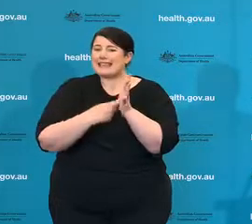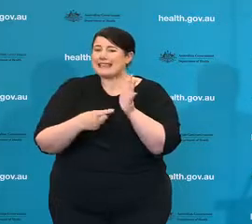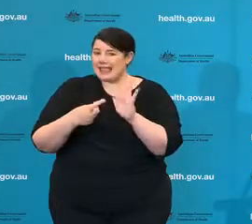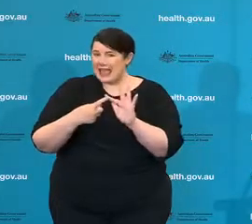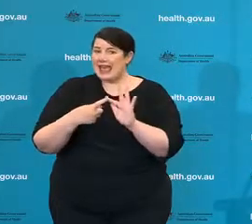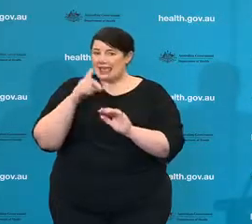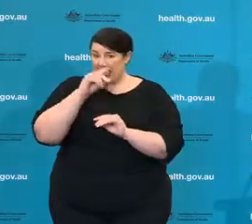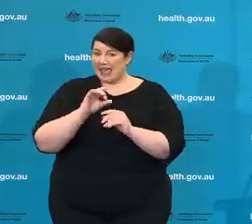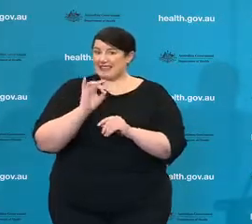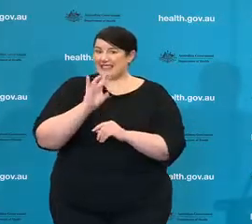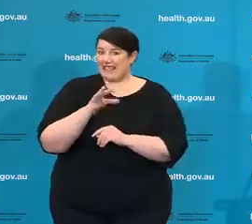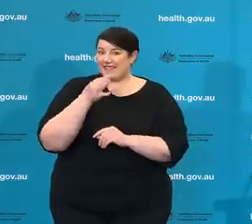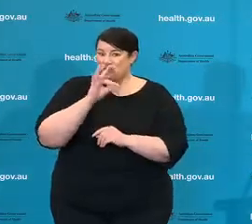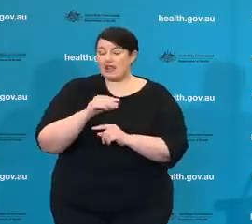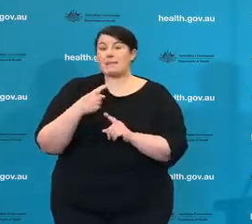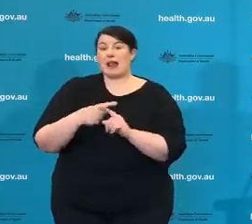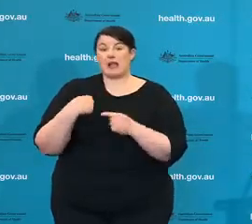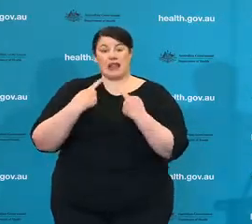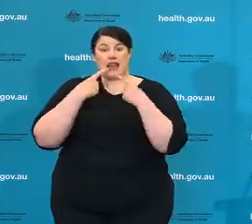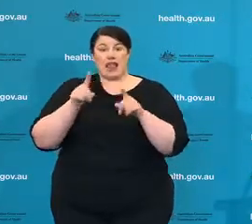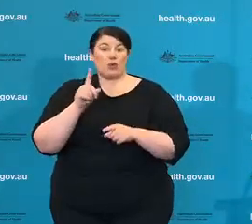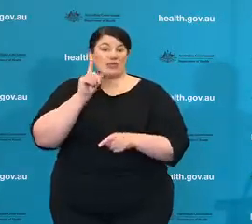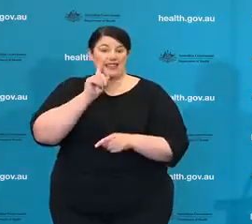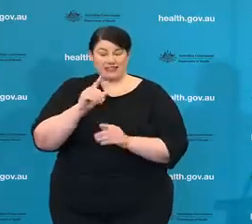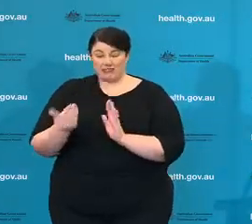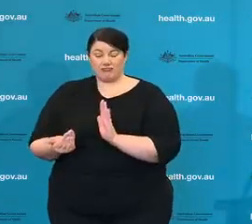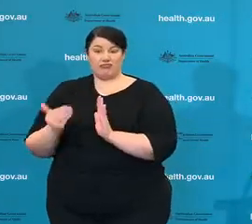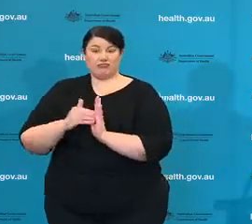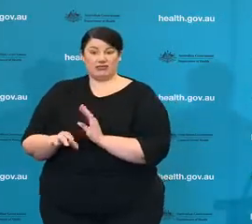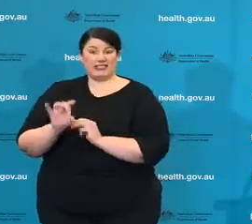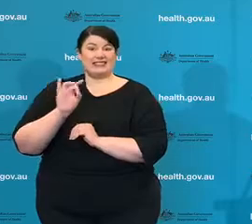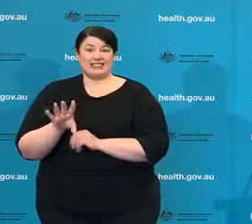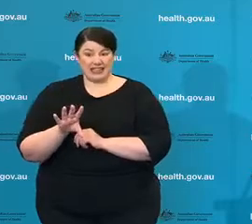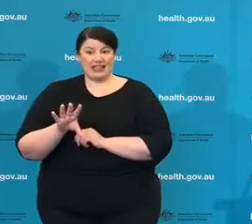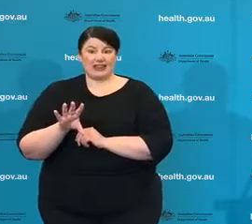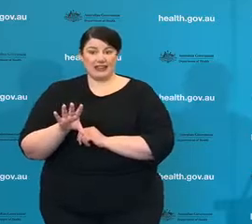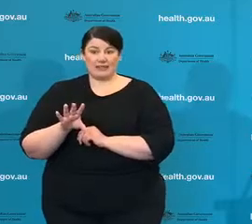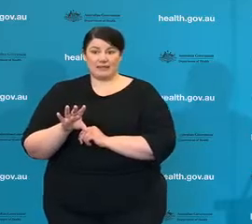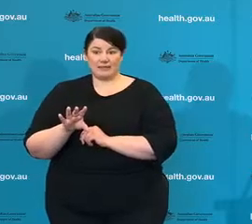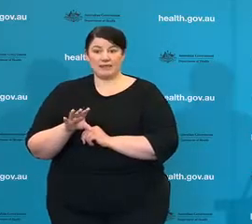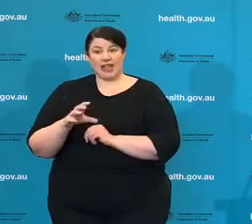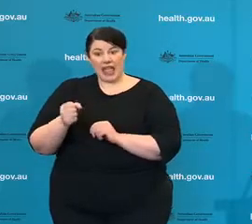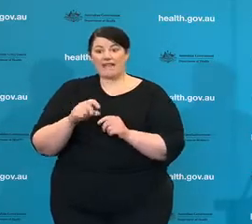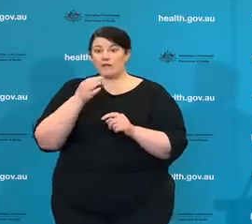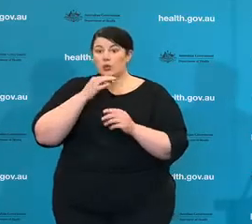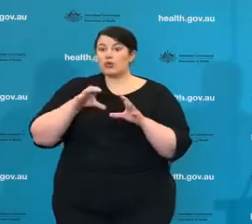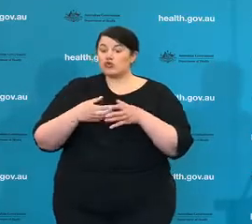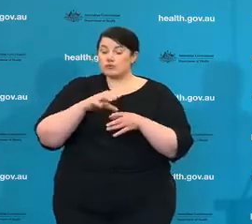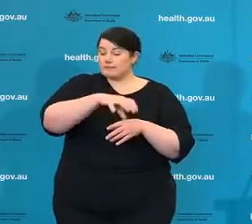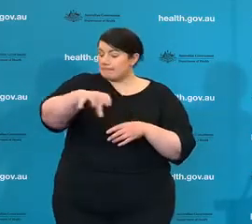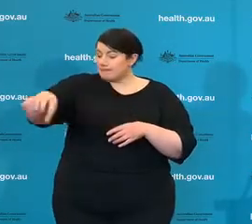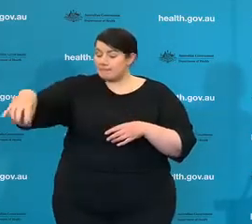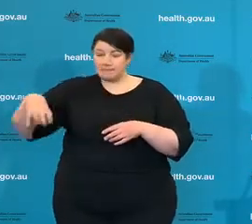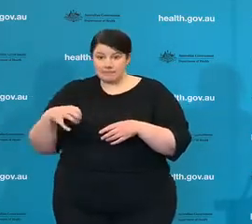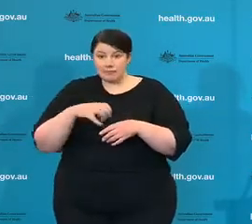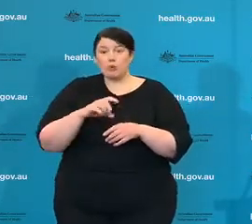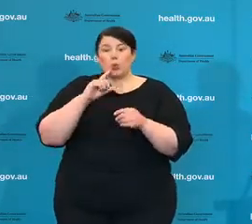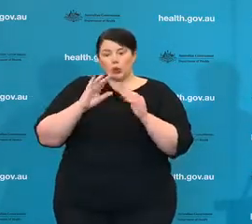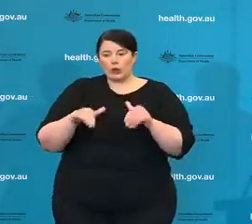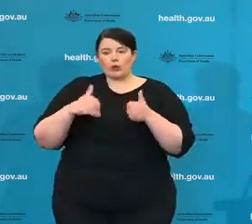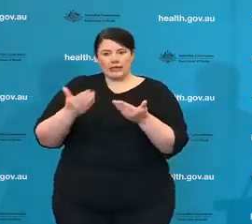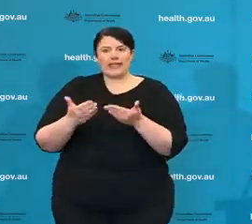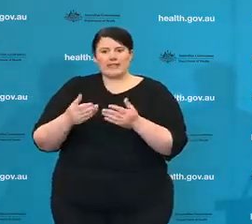to be specifically looking at mental health and providing mental health support under a government program, joint program with the Victorian